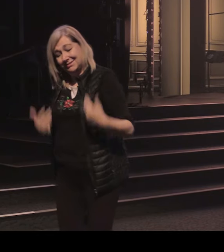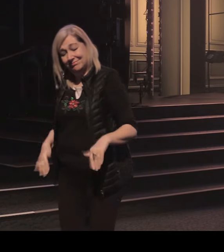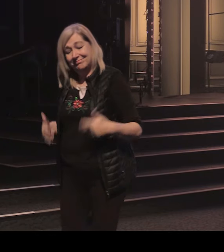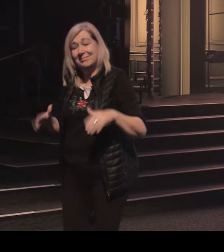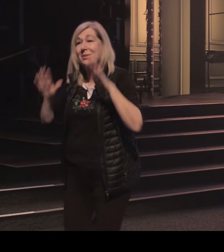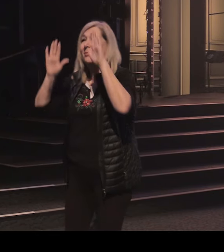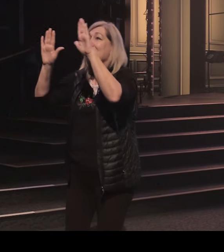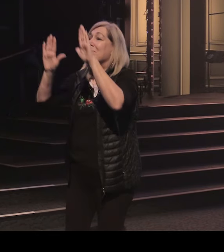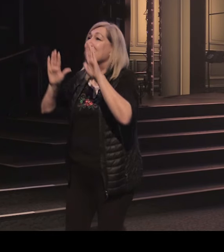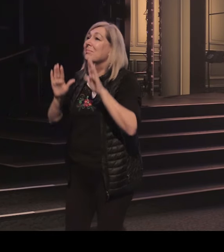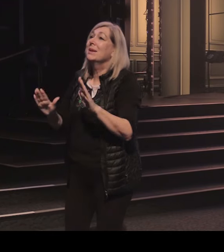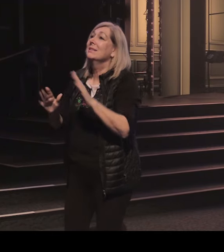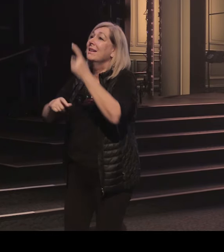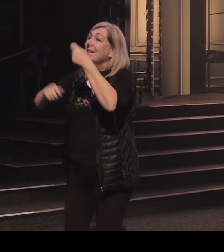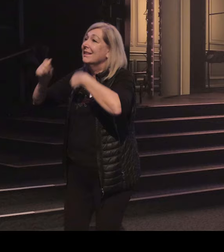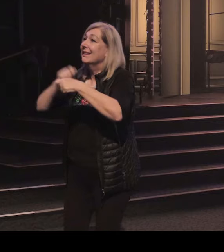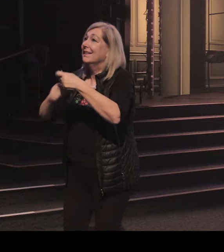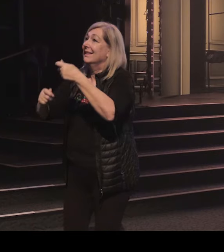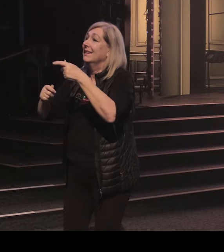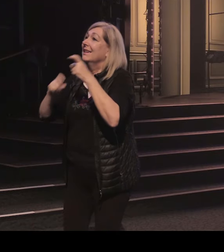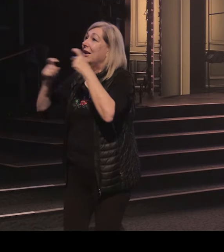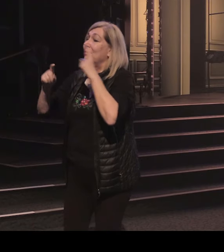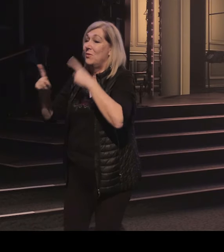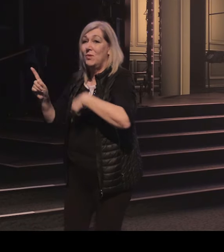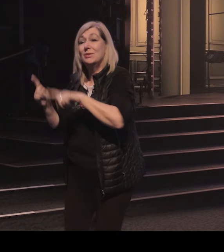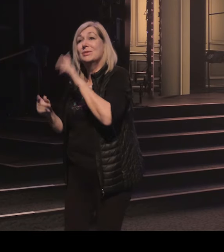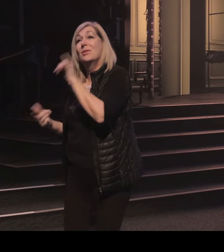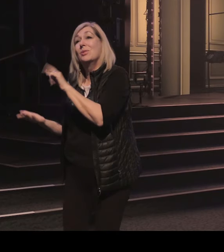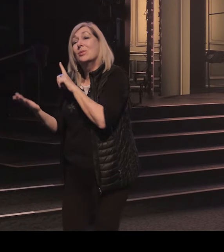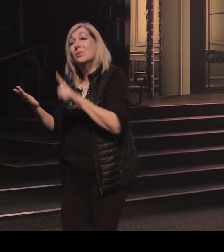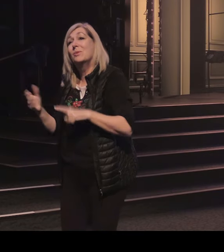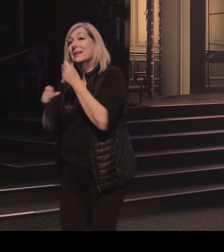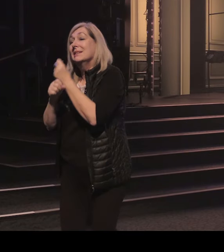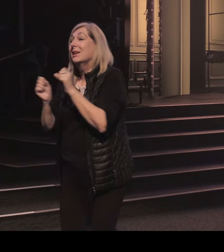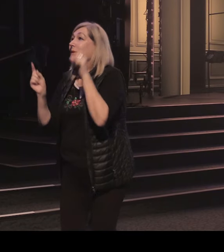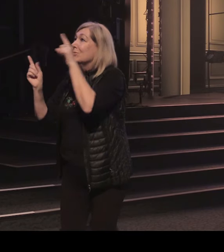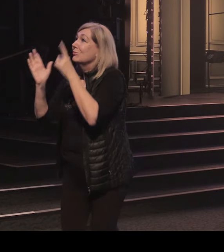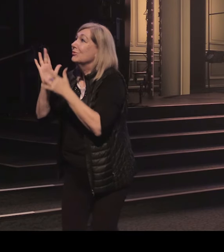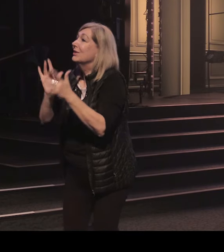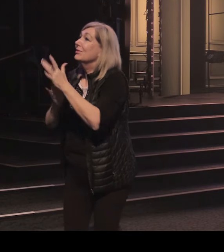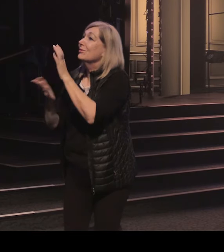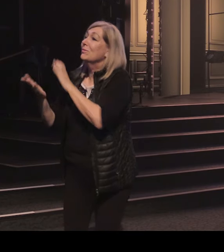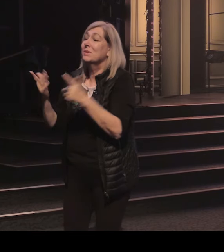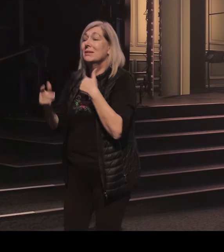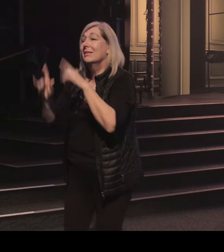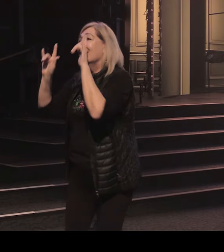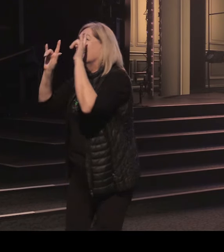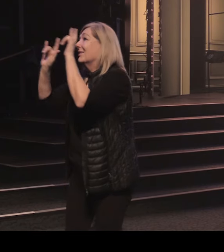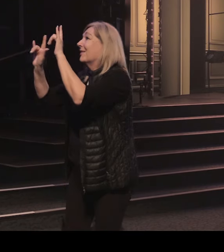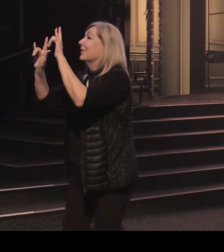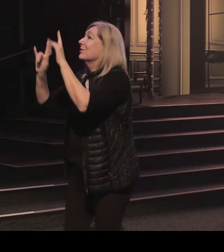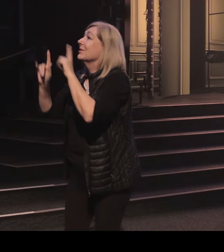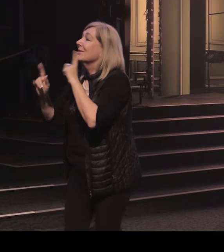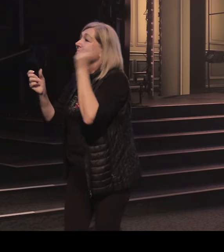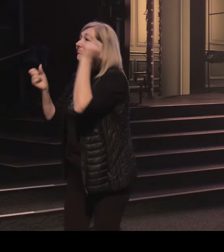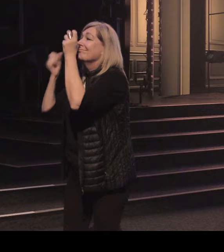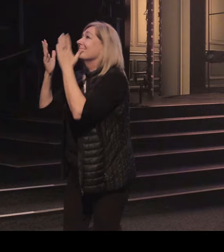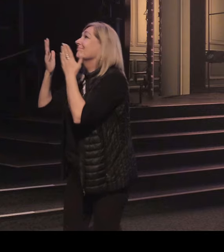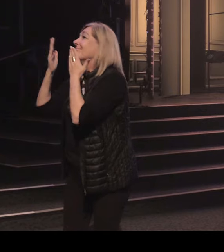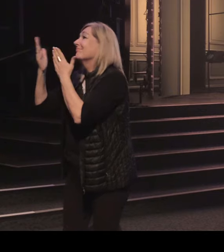and that is you, our Lord and our Savior, Jesus Christ. We love you. We praise you. In Jesus'